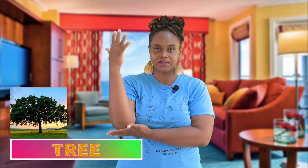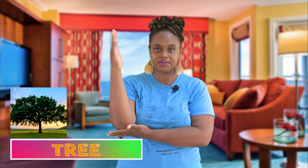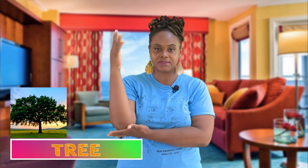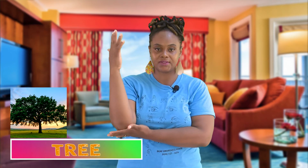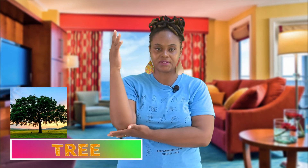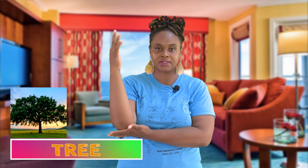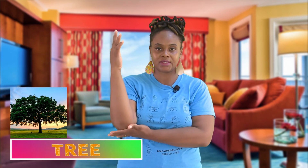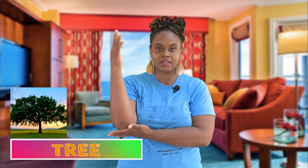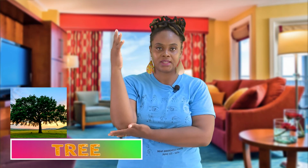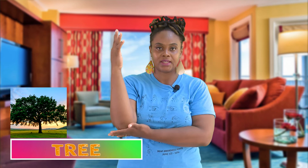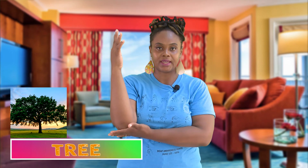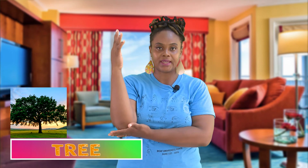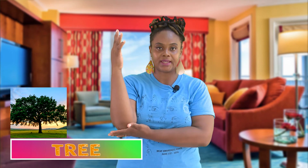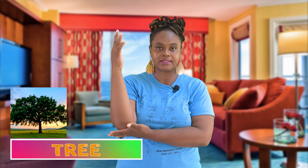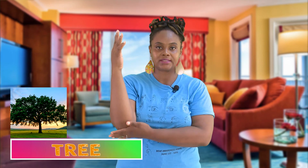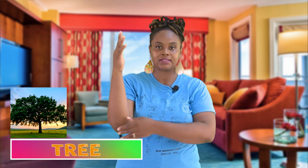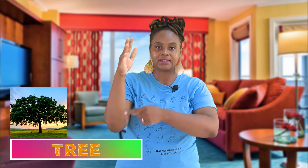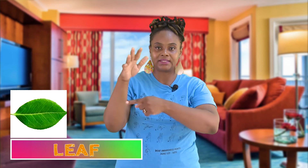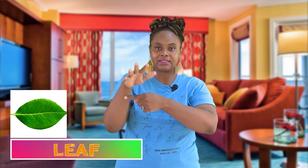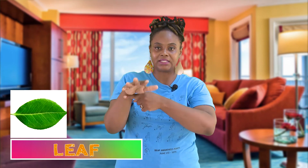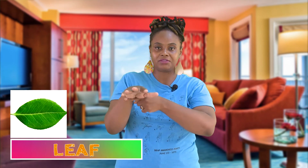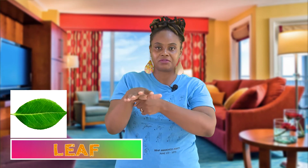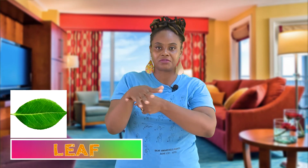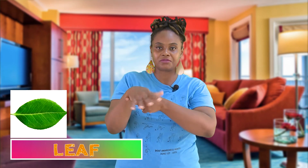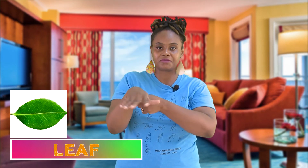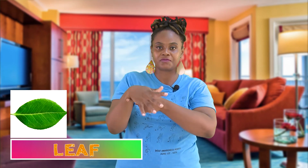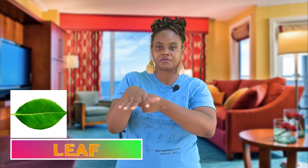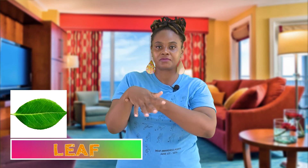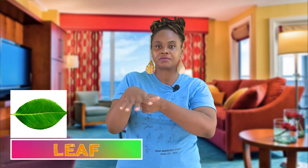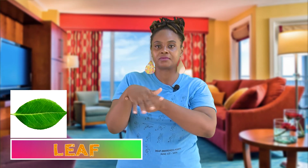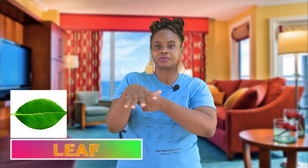tree, and leaf,